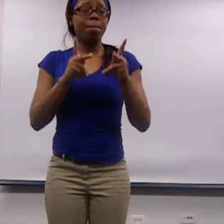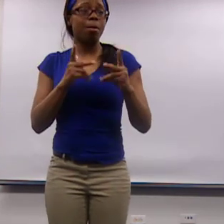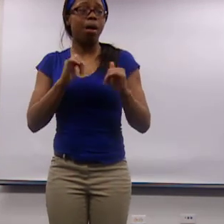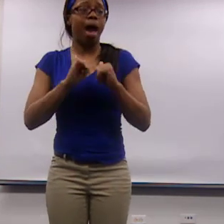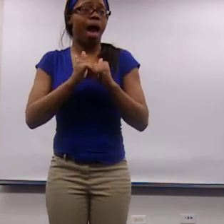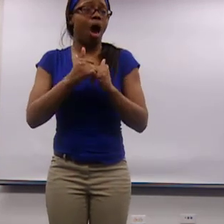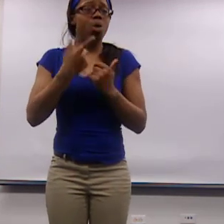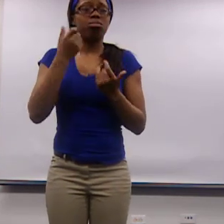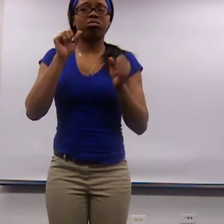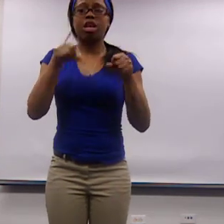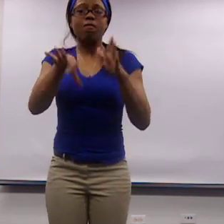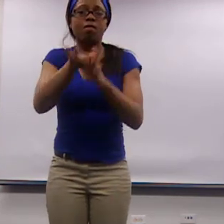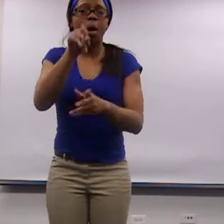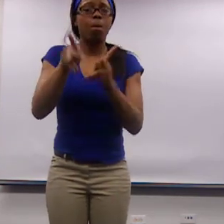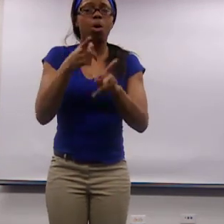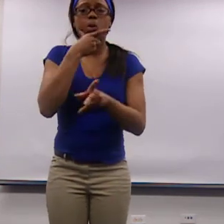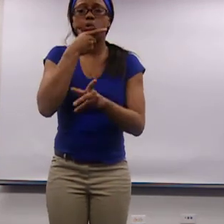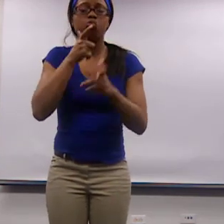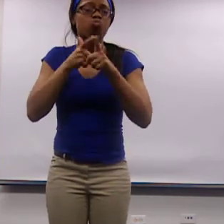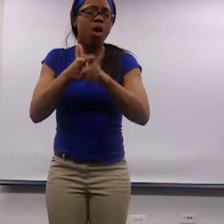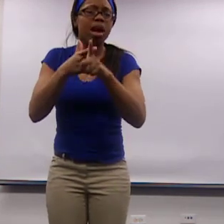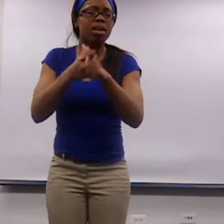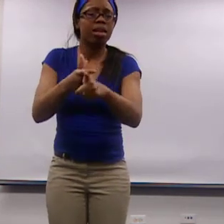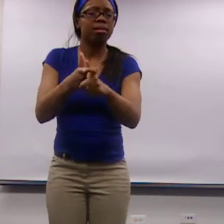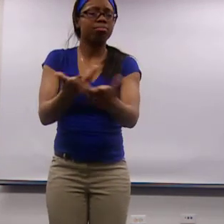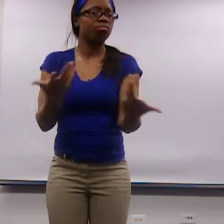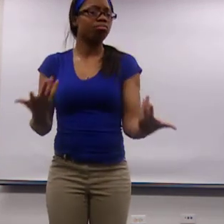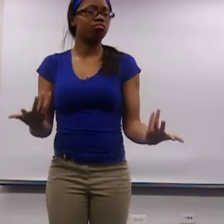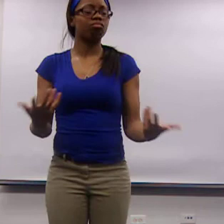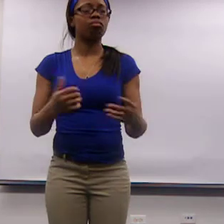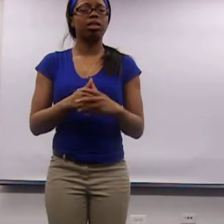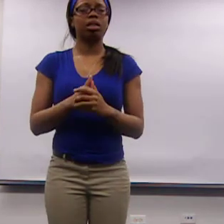running? So 911 call centers